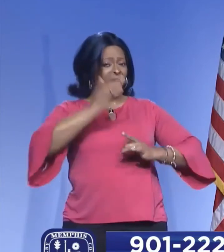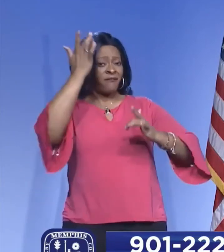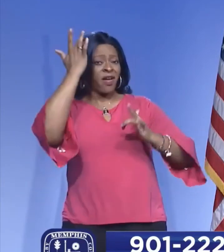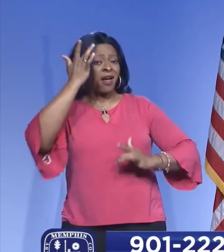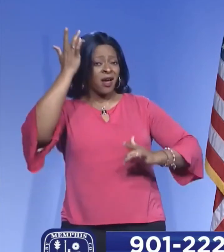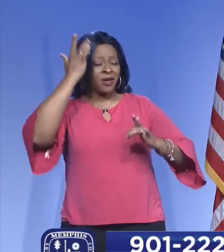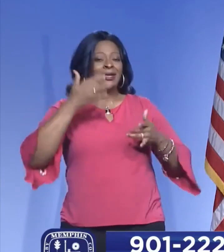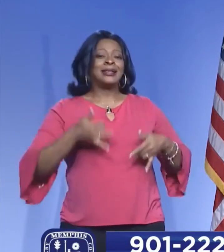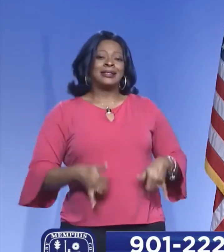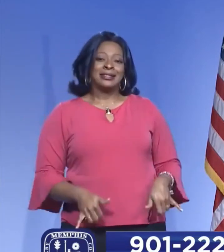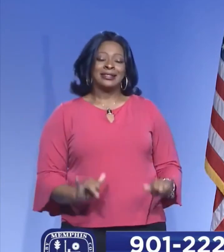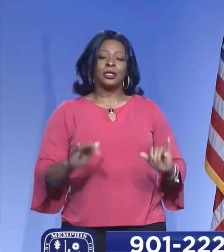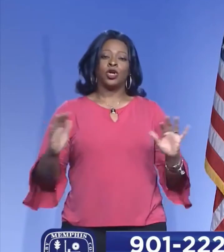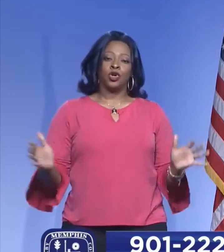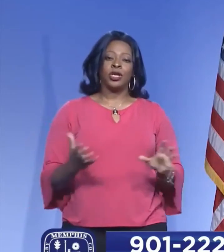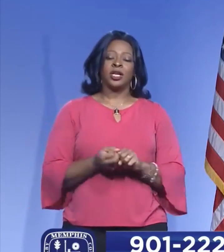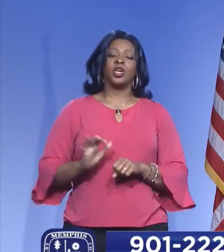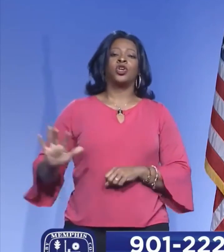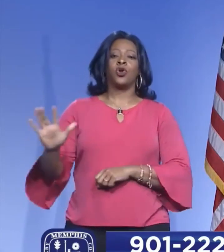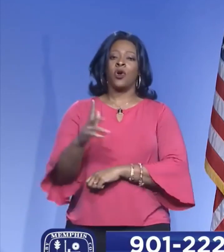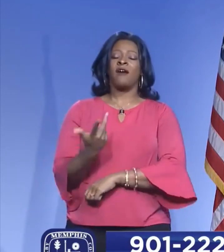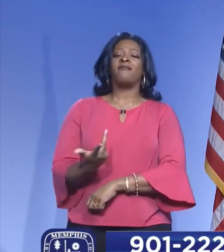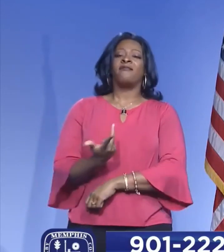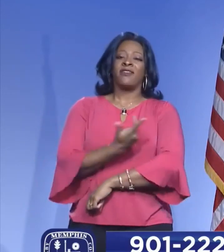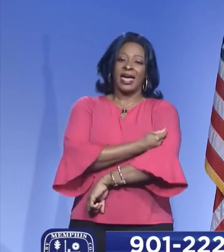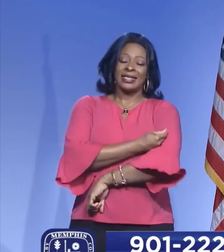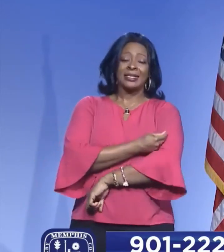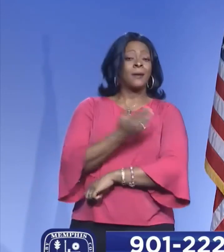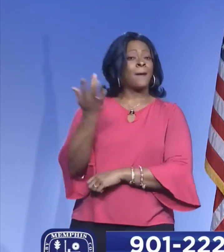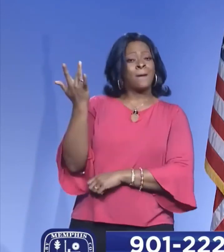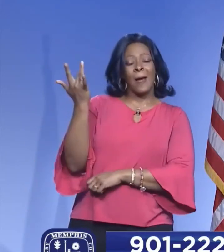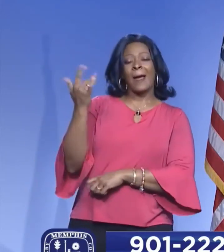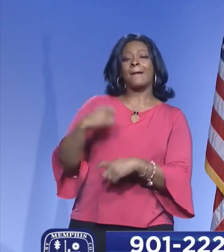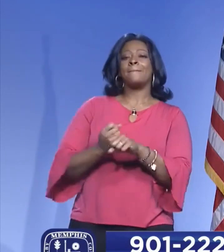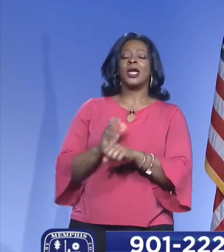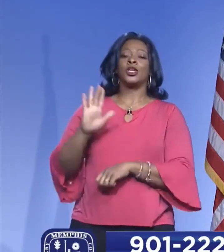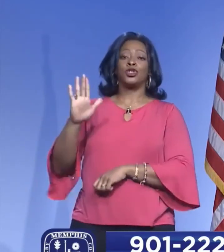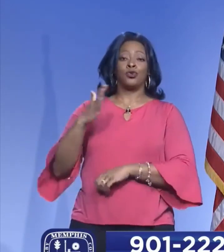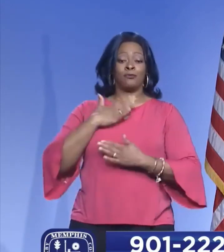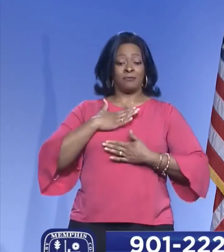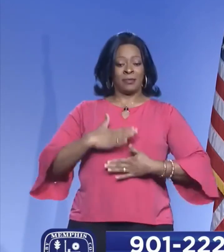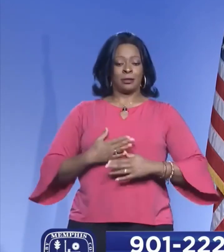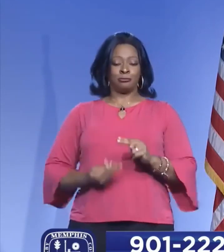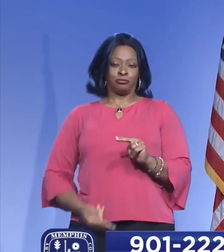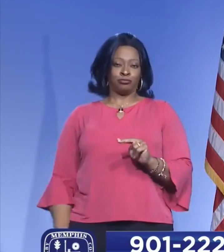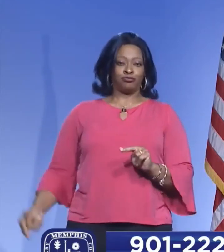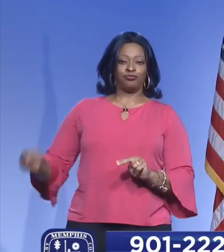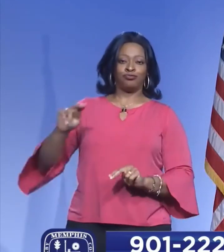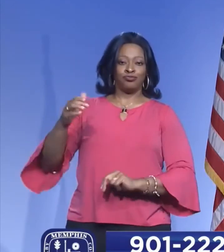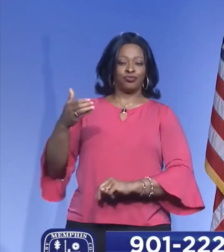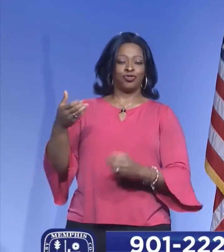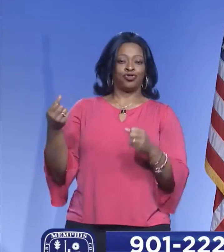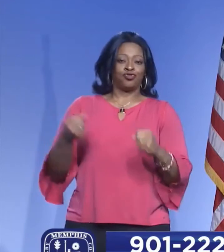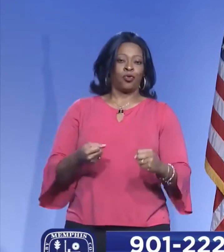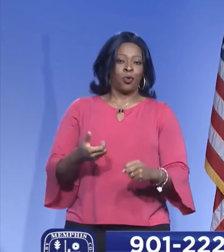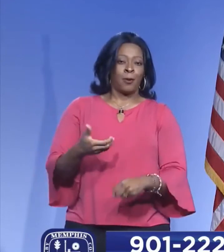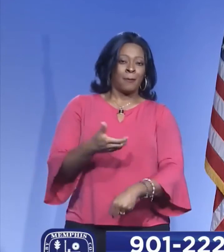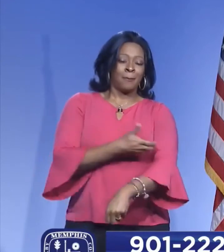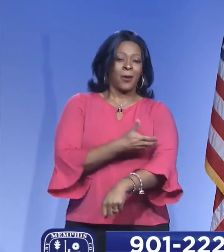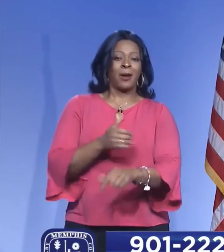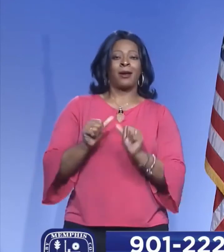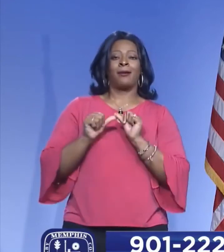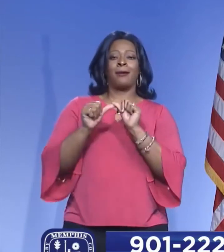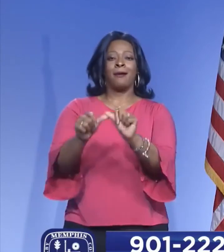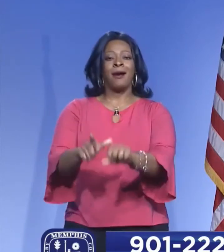are still encouraged to get vaccinated, because it will make their immune system stronger and it'll make their immunity last